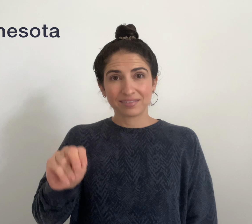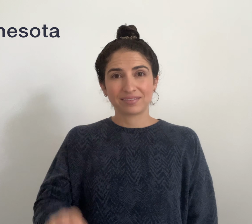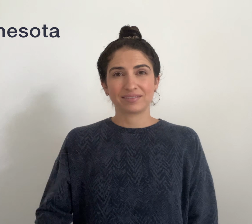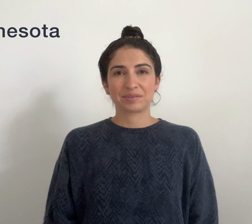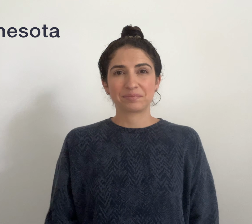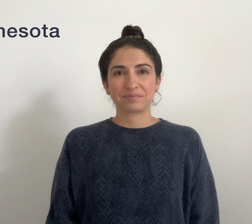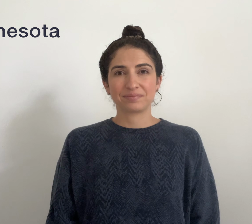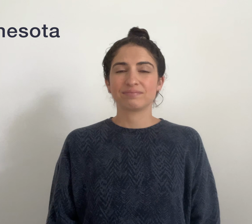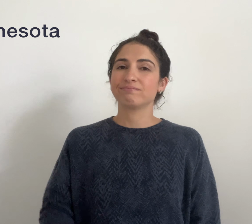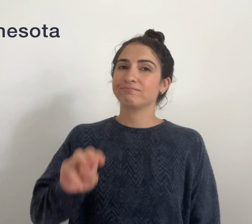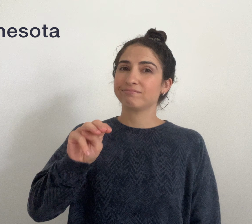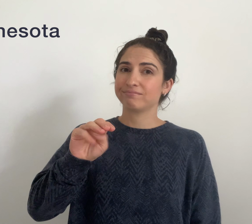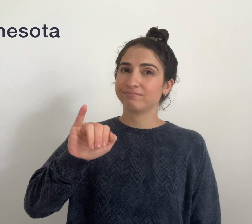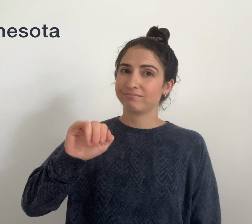Minnesota.